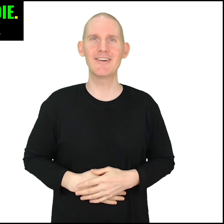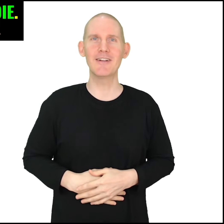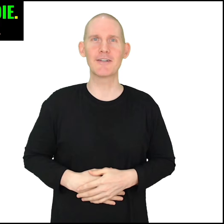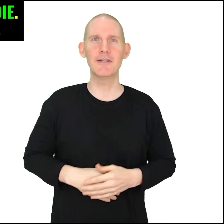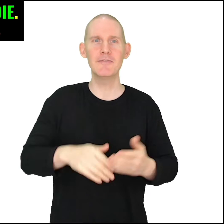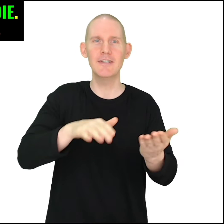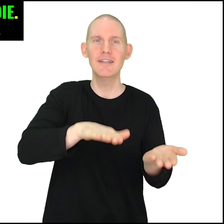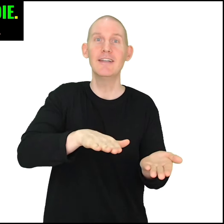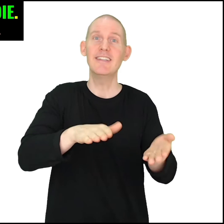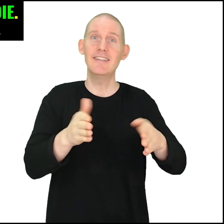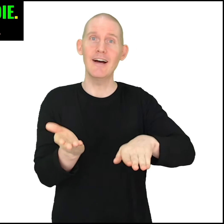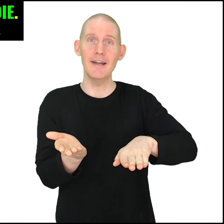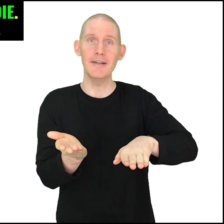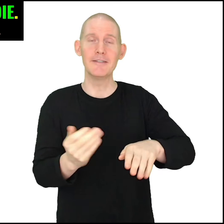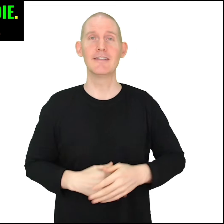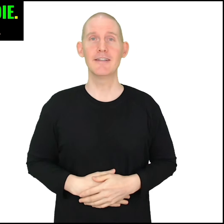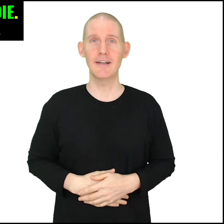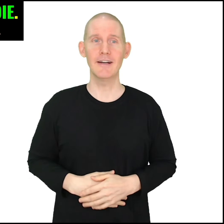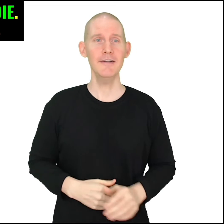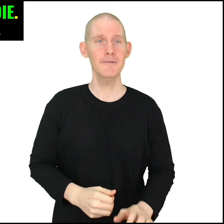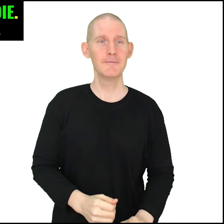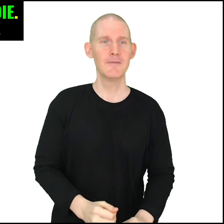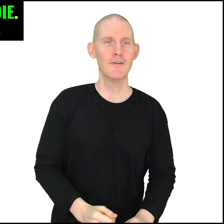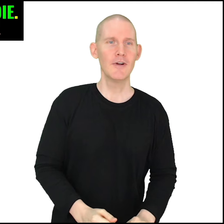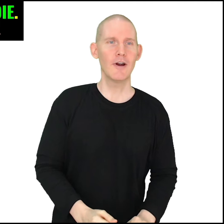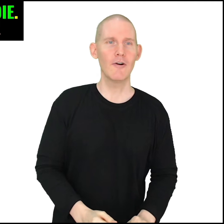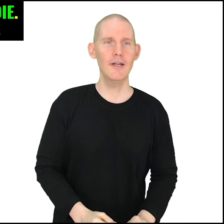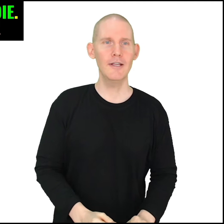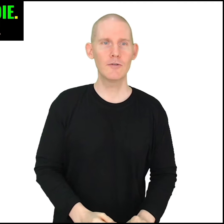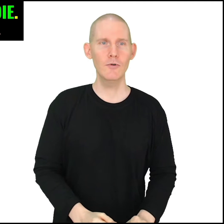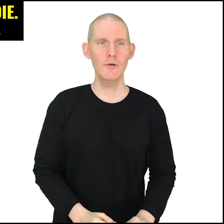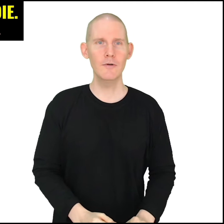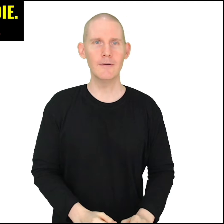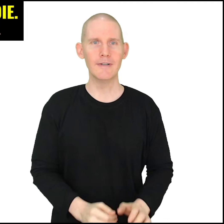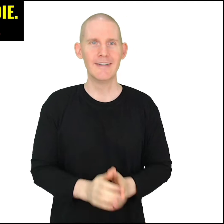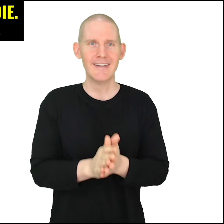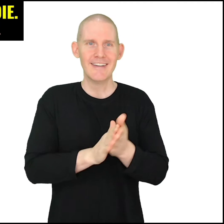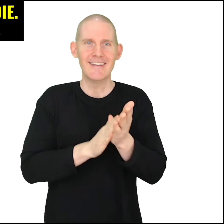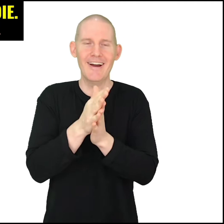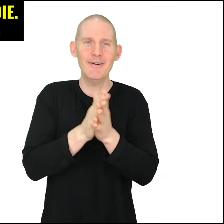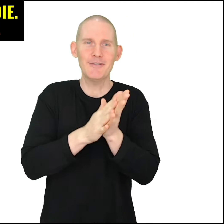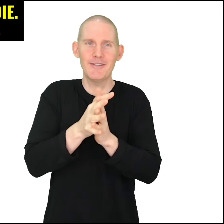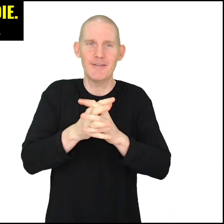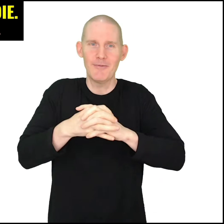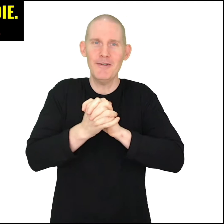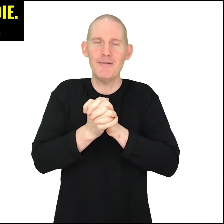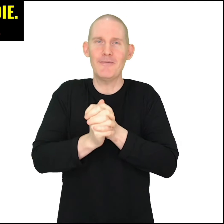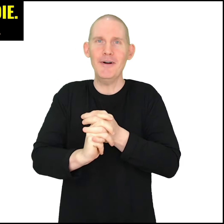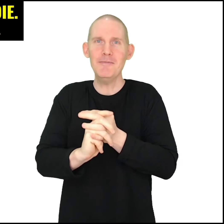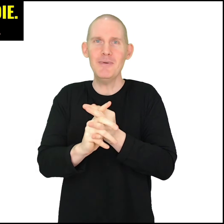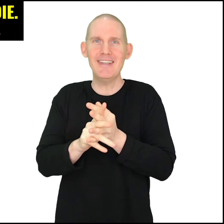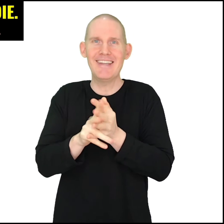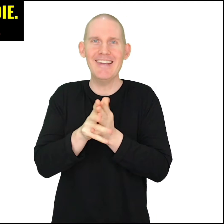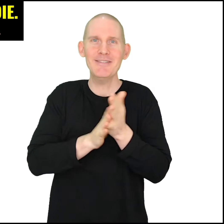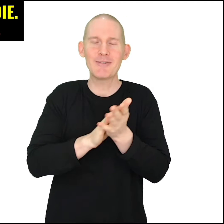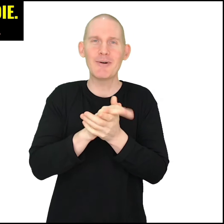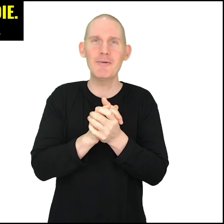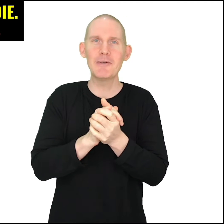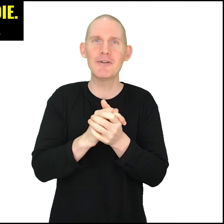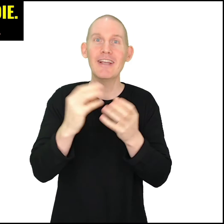longer living, die. All right, woo. Now is where the fun begins, right? We learned